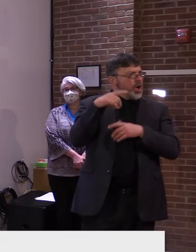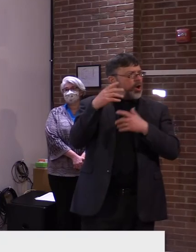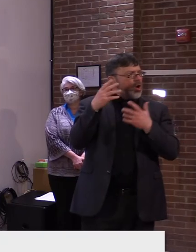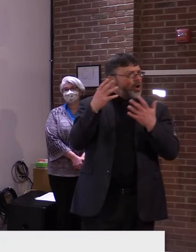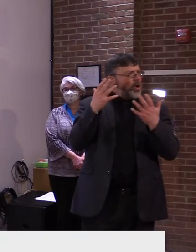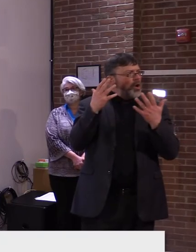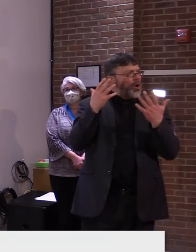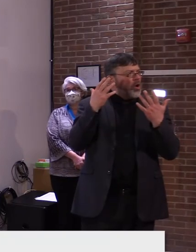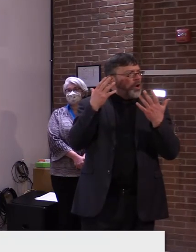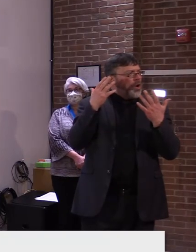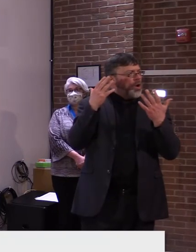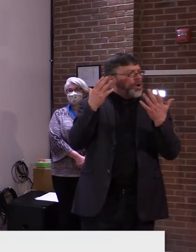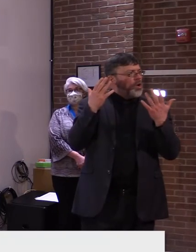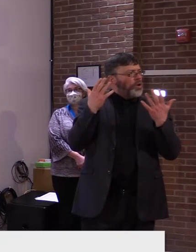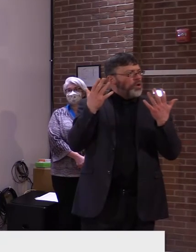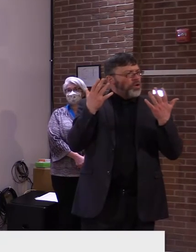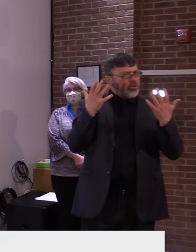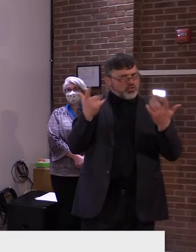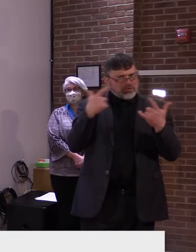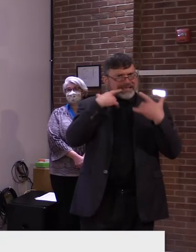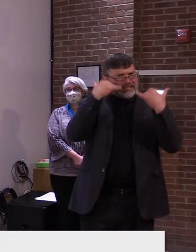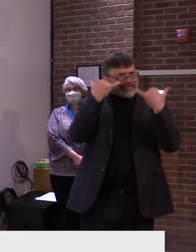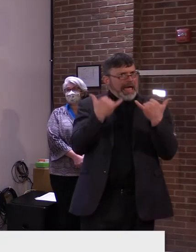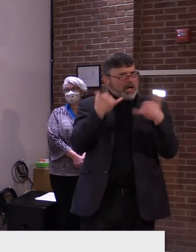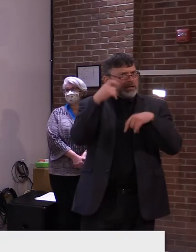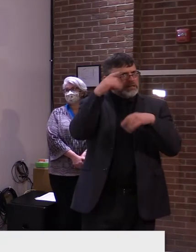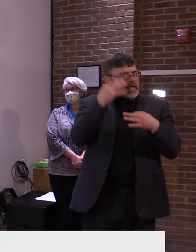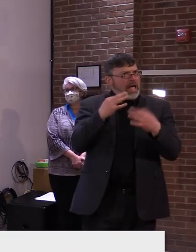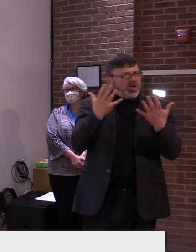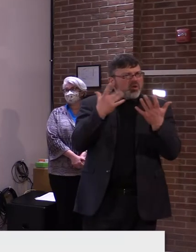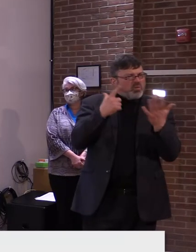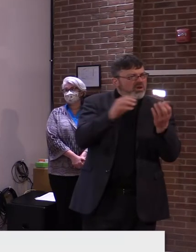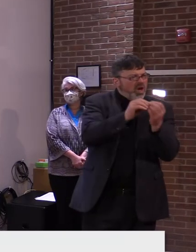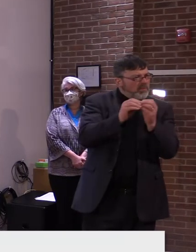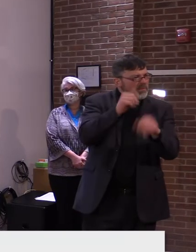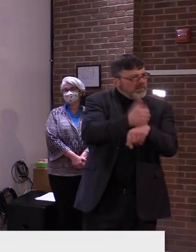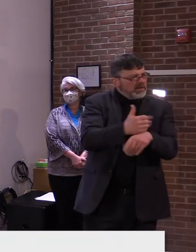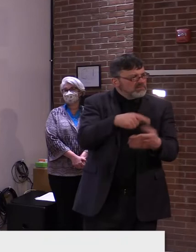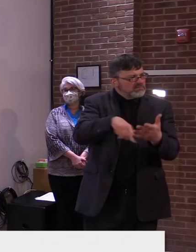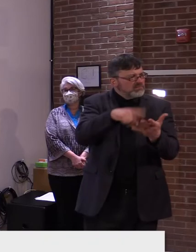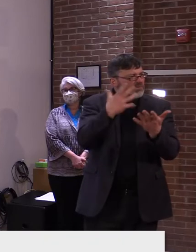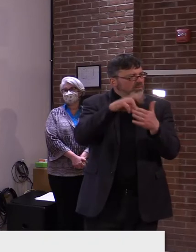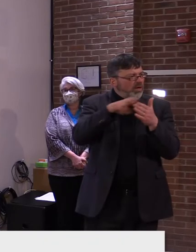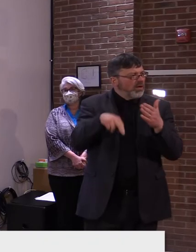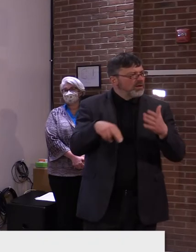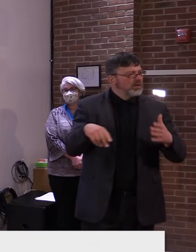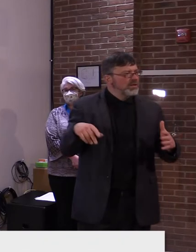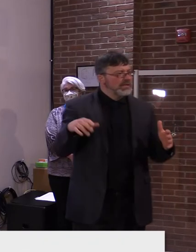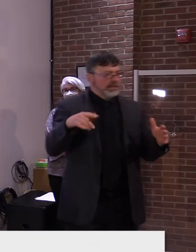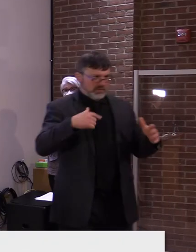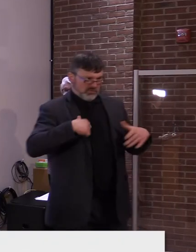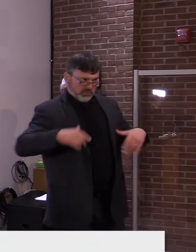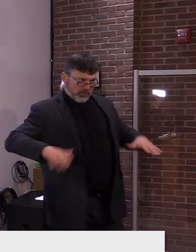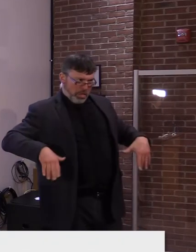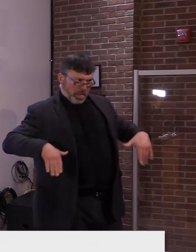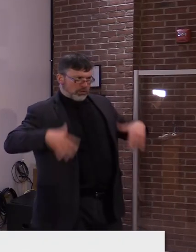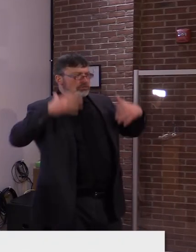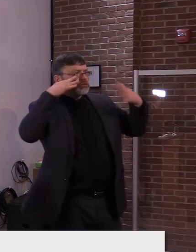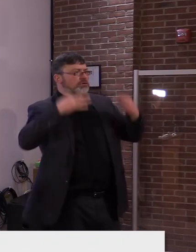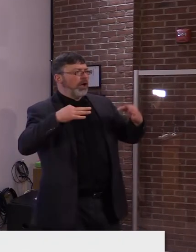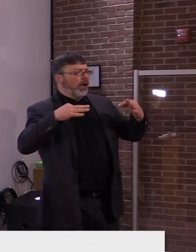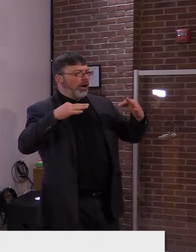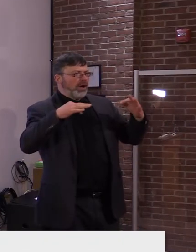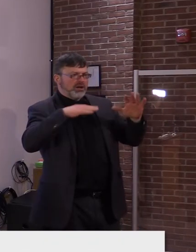We wouldn't do this unless they said they were okay with it. You know, we present this, we talk as a team, and they